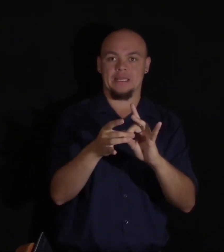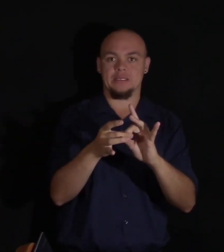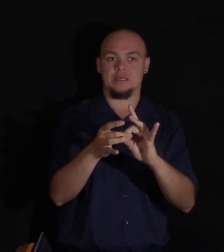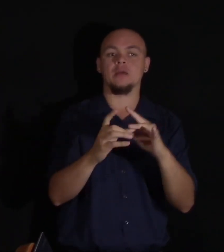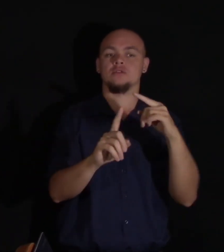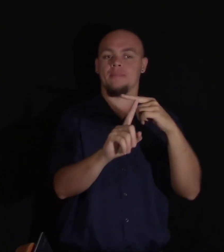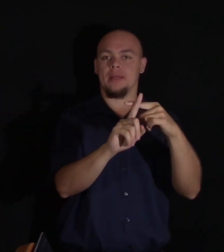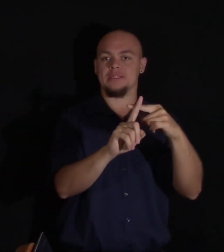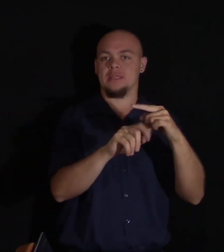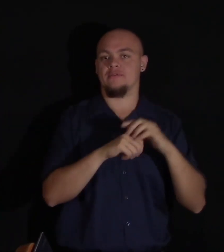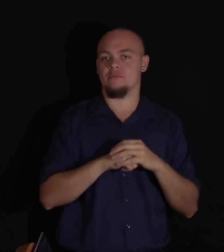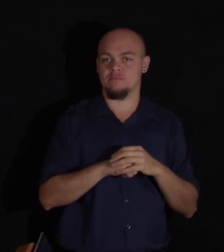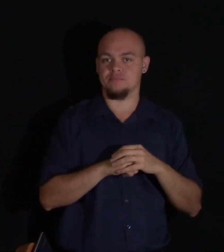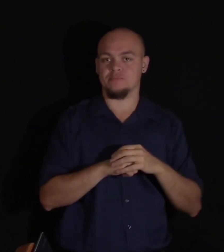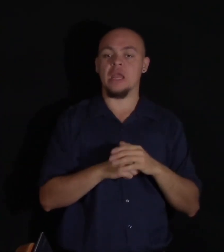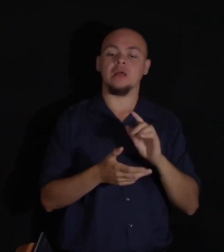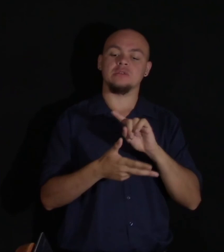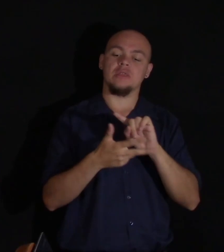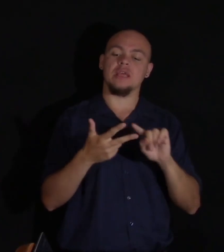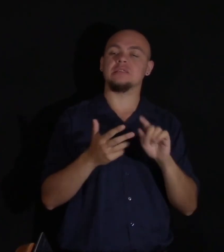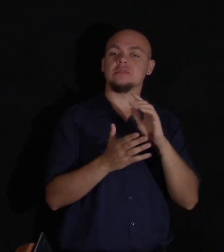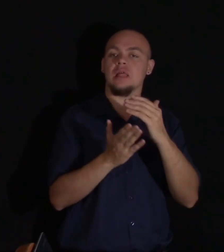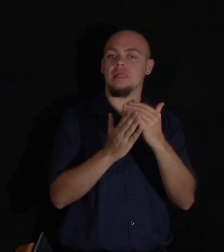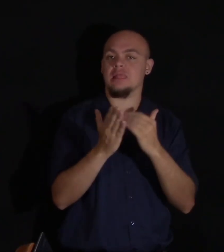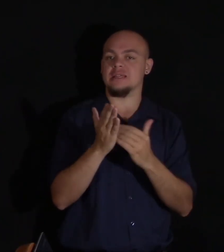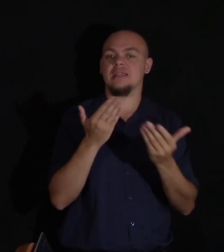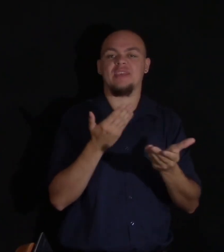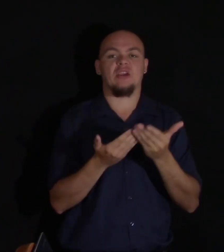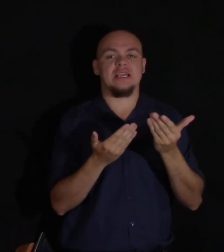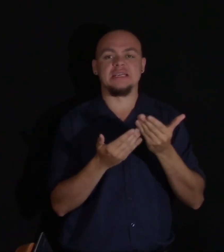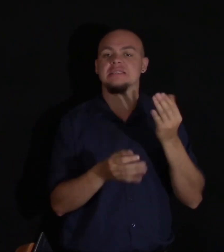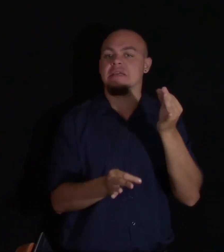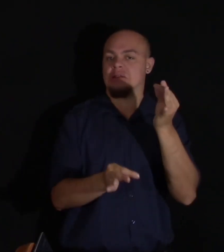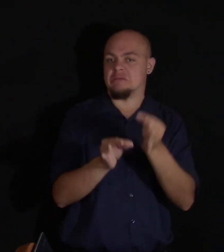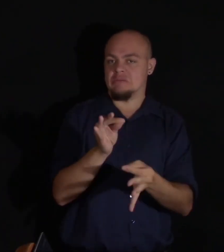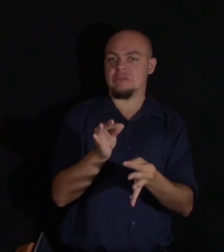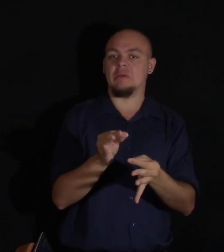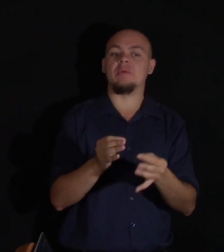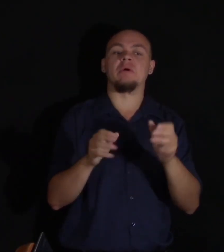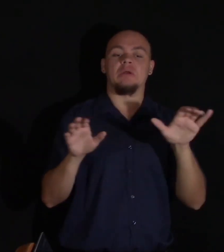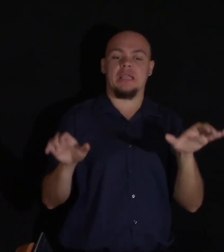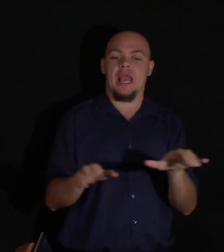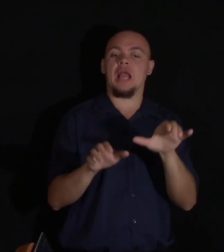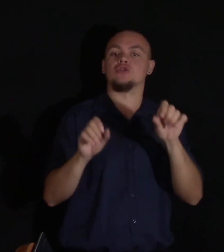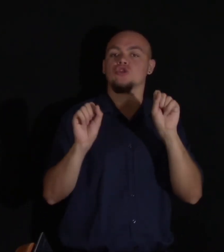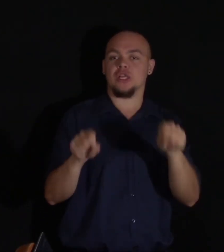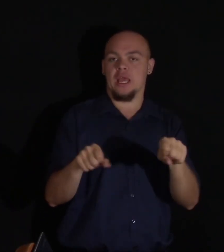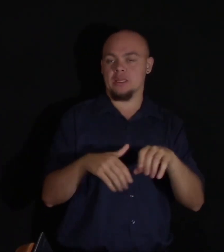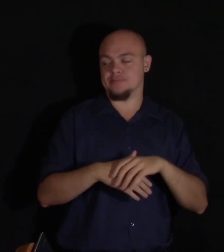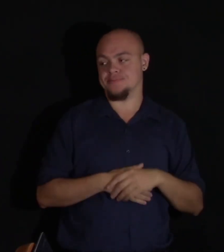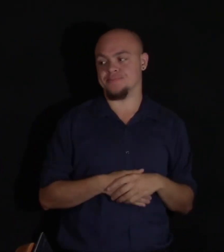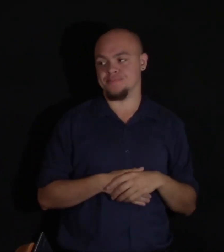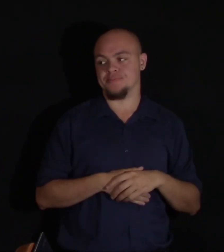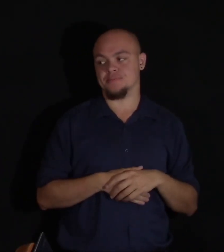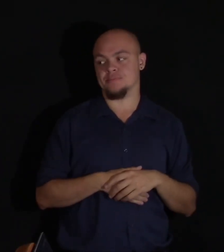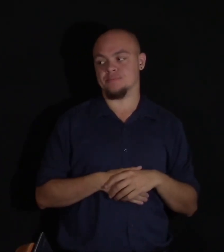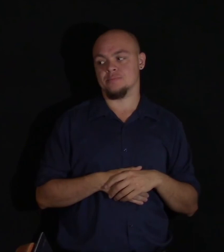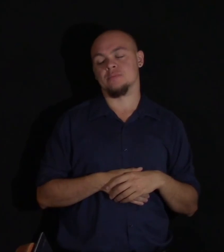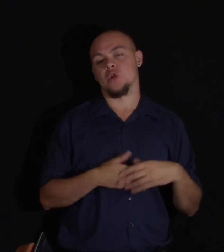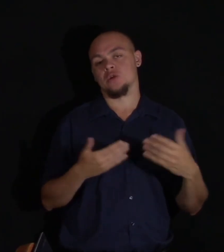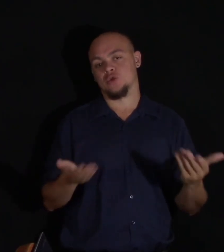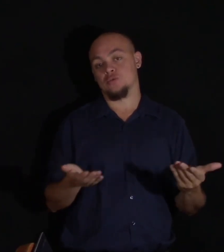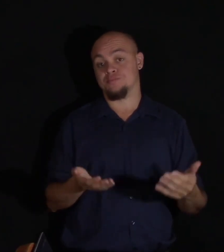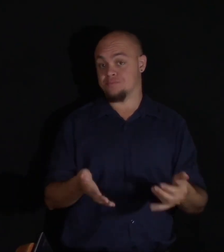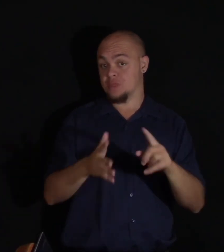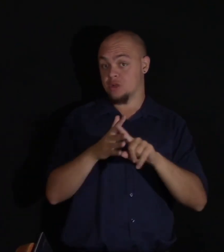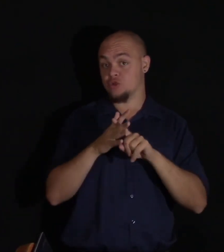Now all these takeaway messages are easy and simple to put into action. So why not start